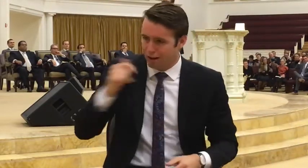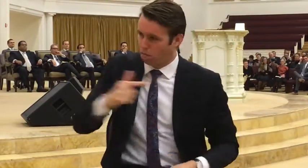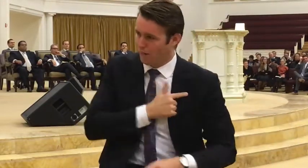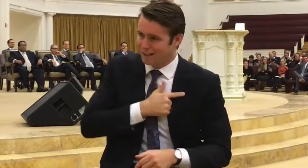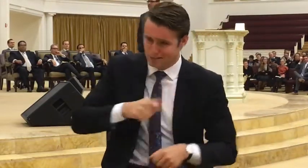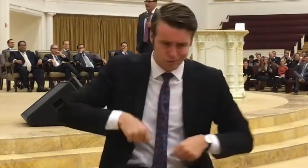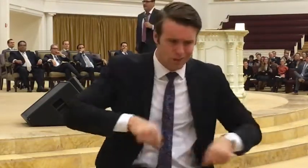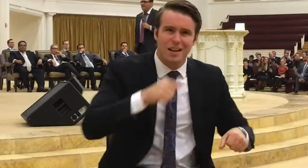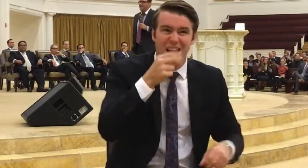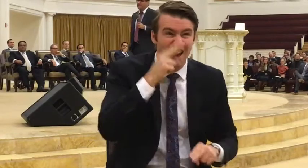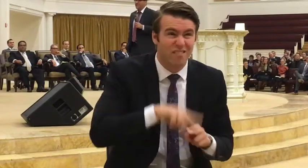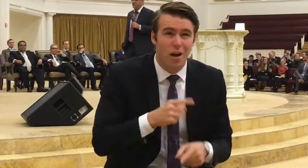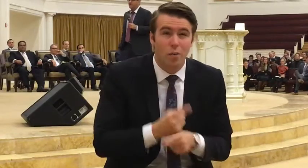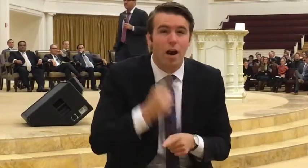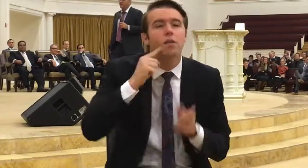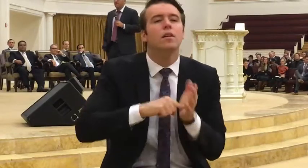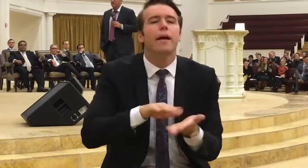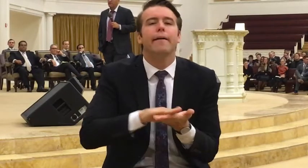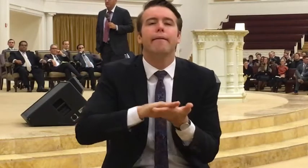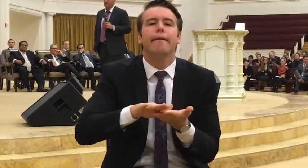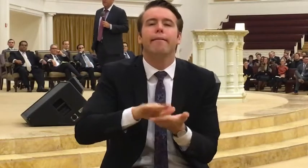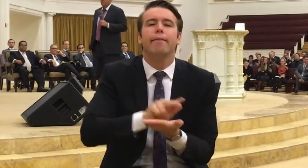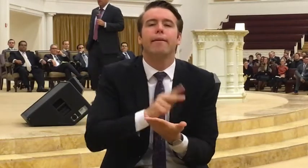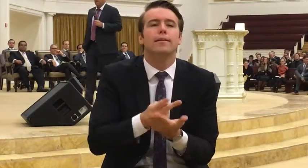Are you on the team cleaning the kitchen,